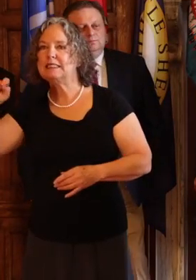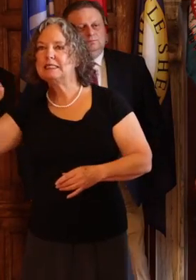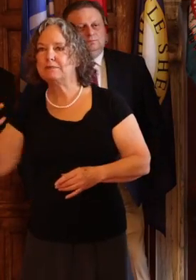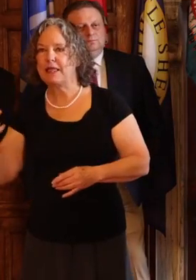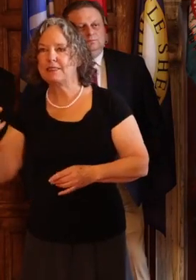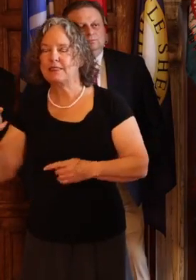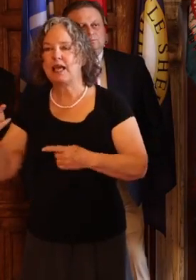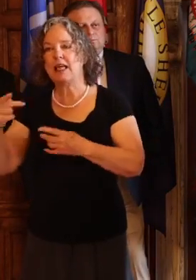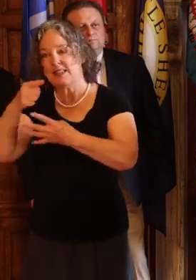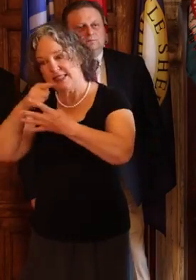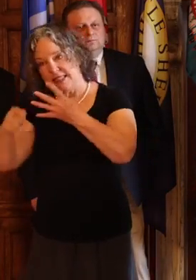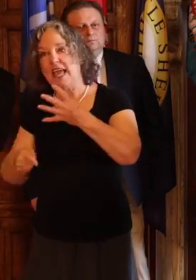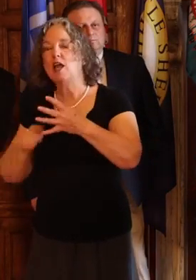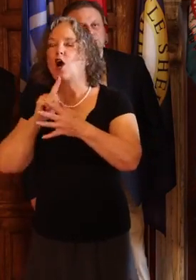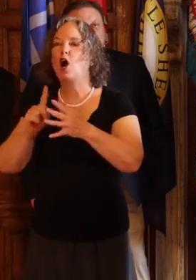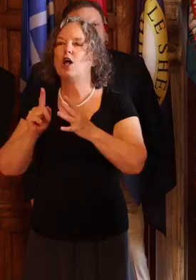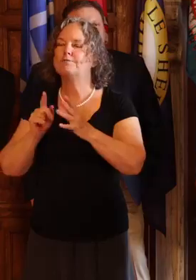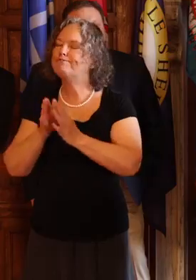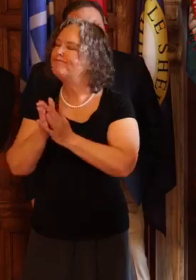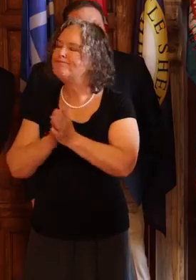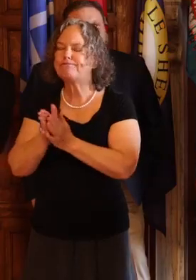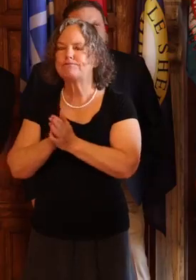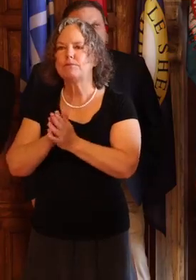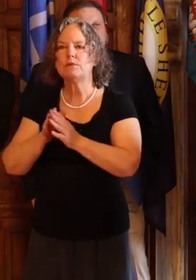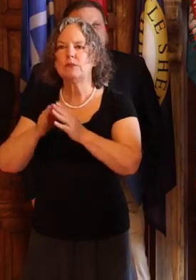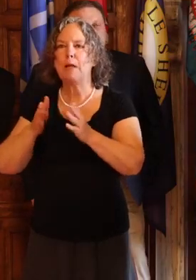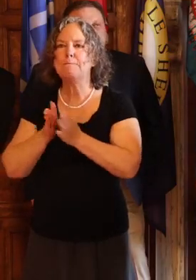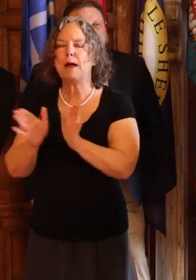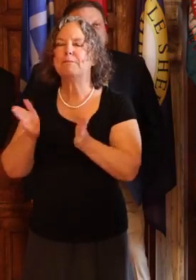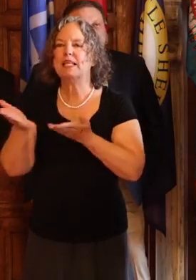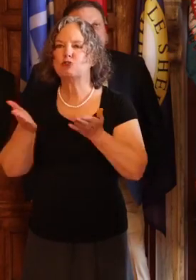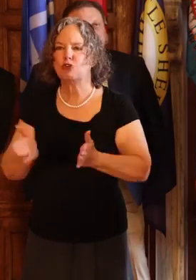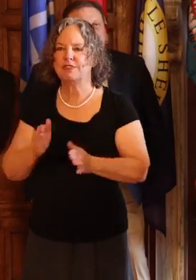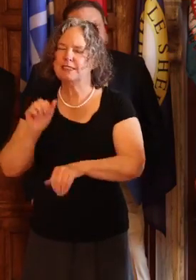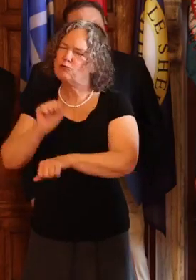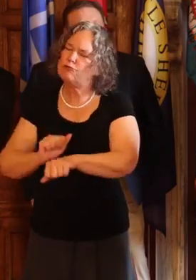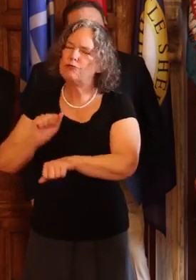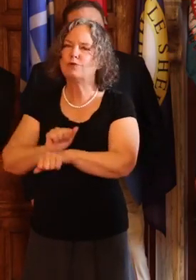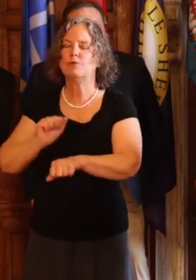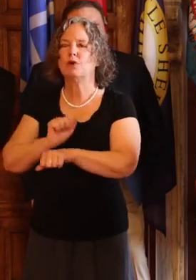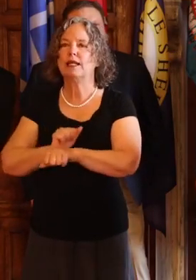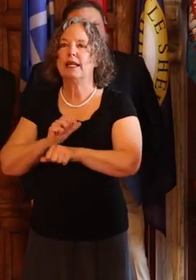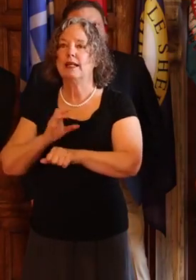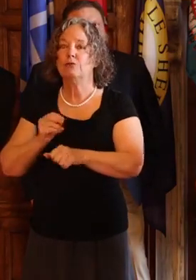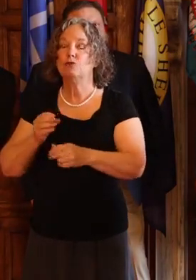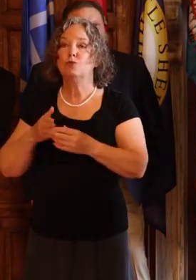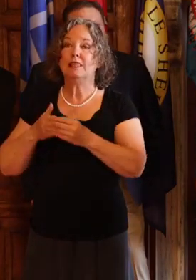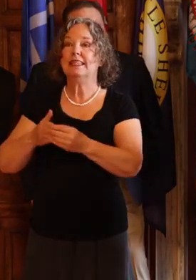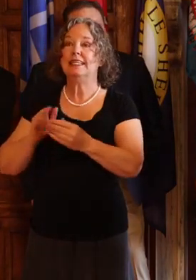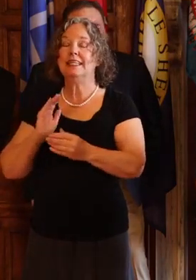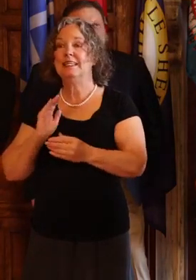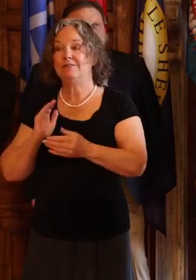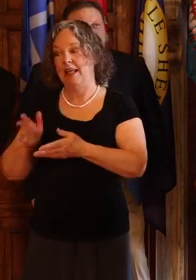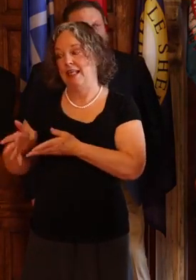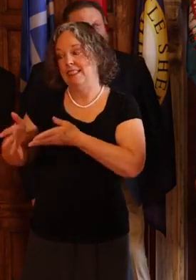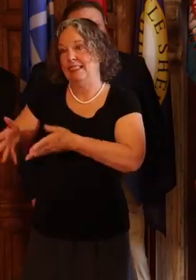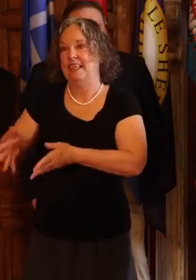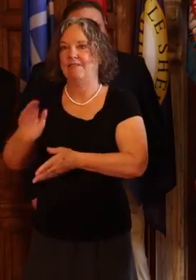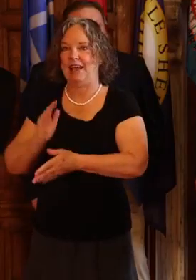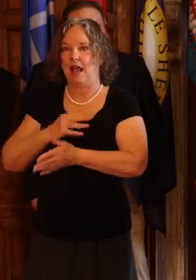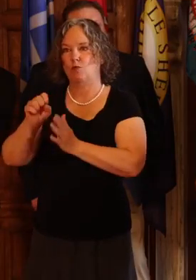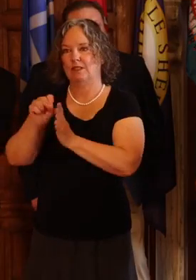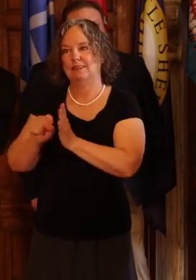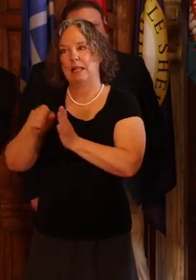dedicated public servants who work tirelessly, guided by their commitment to leave our state better than they found